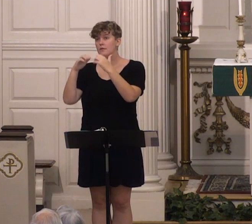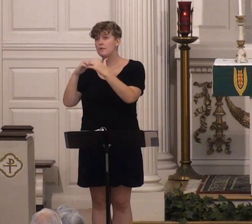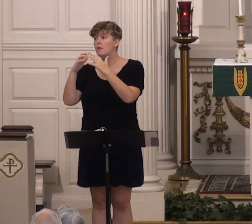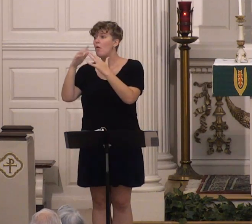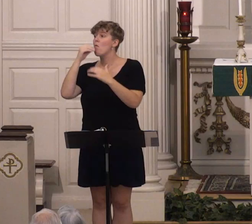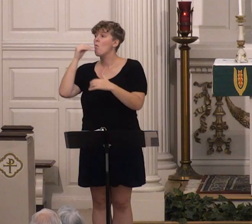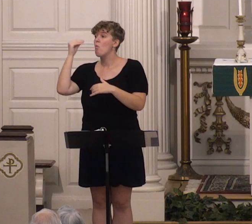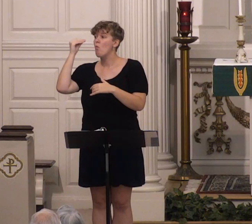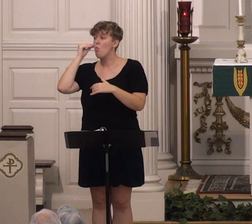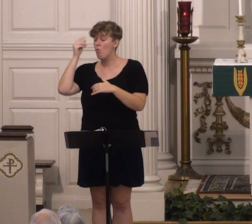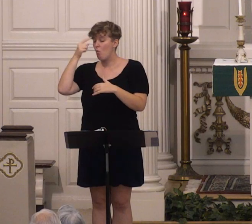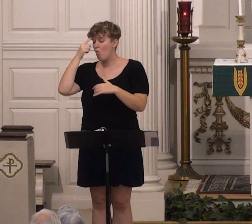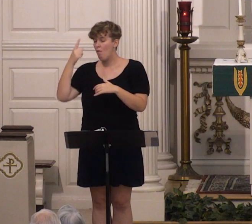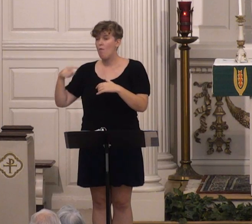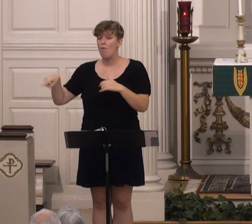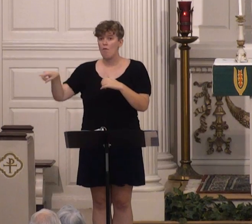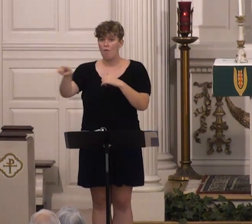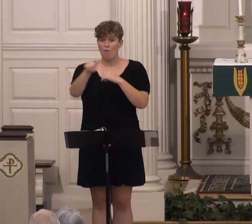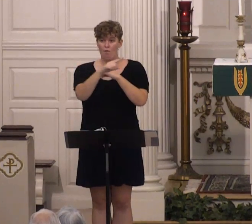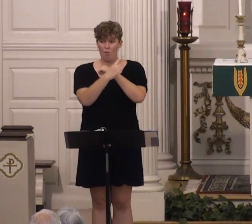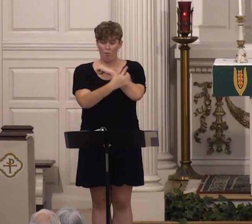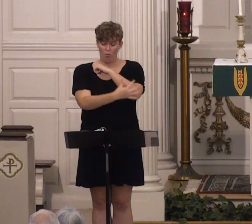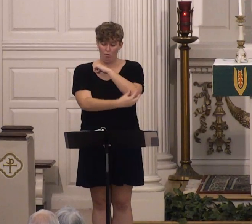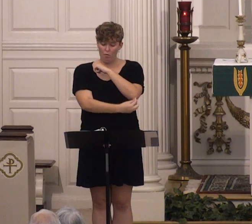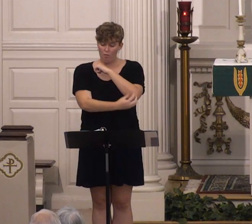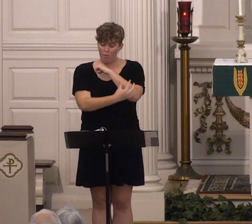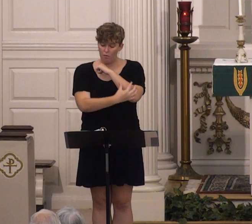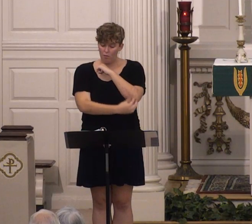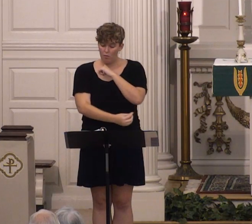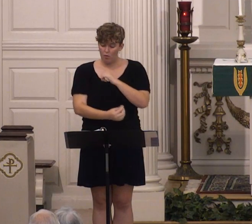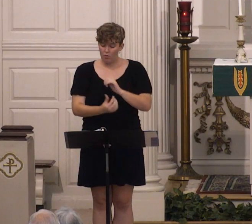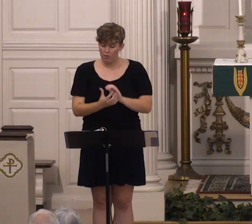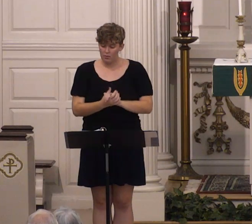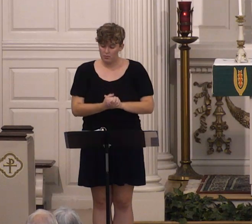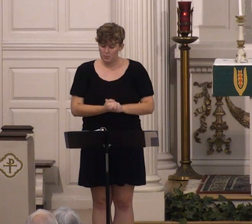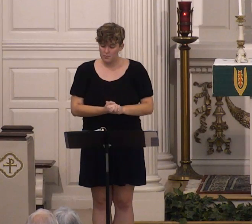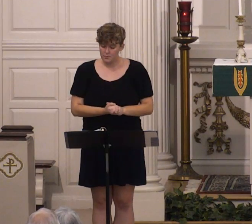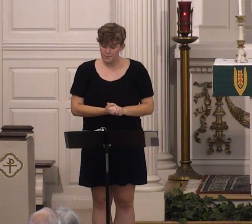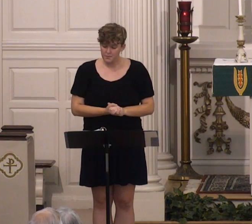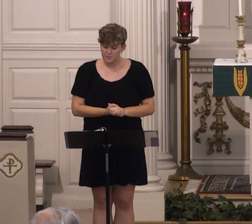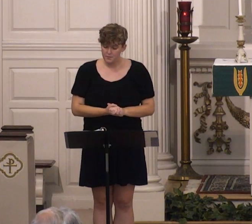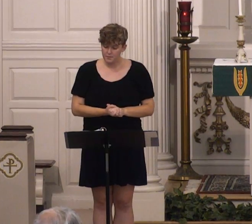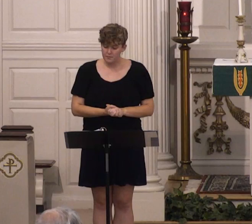goodness, you have made a home for the